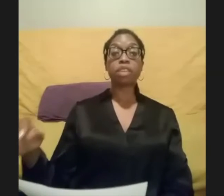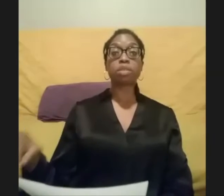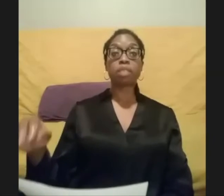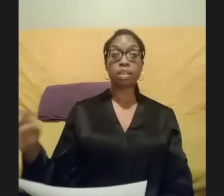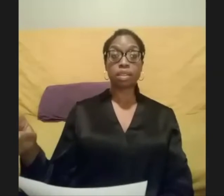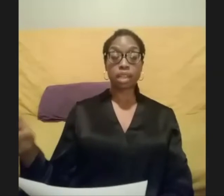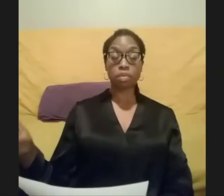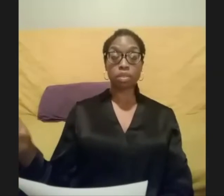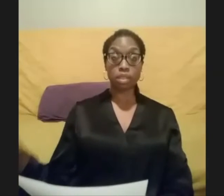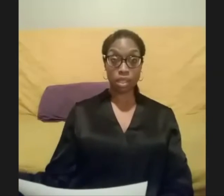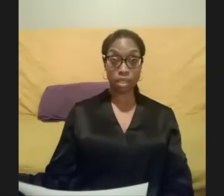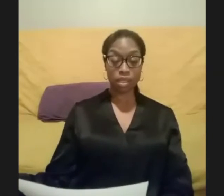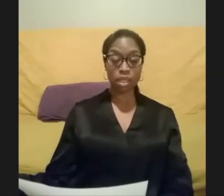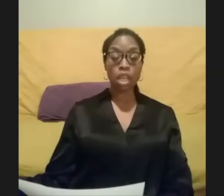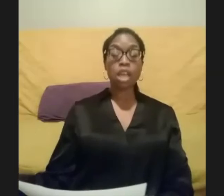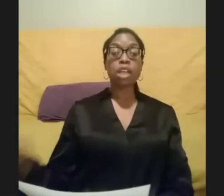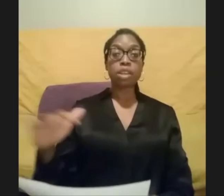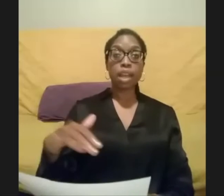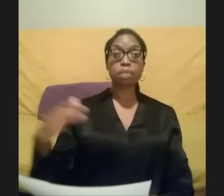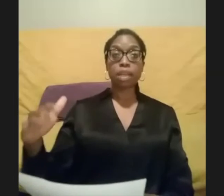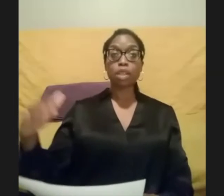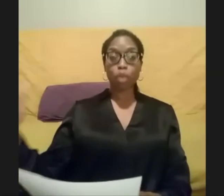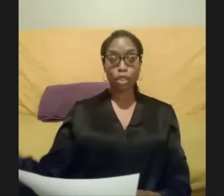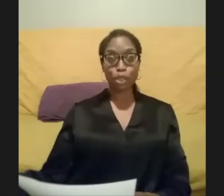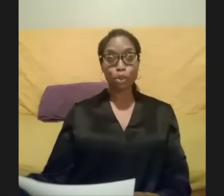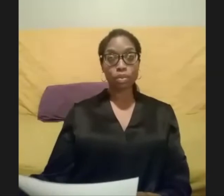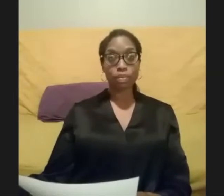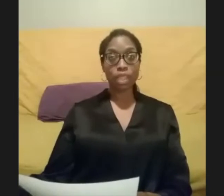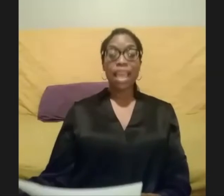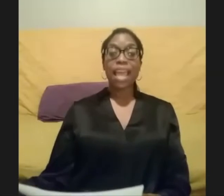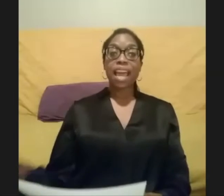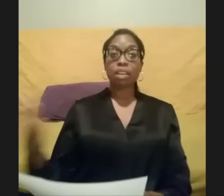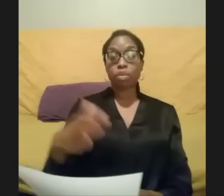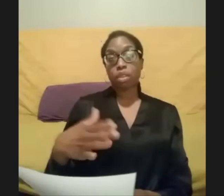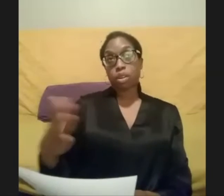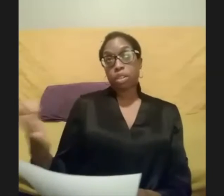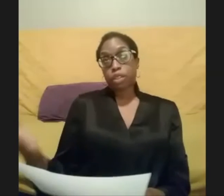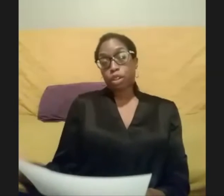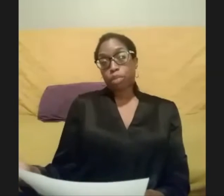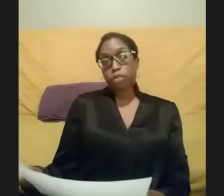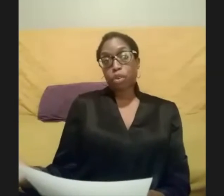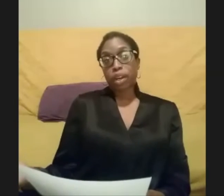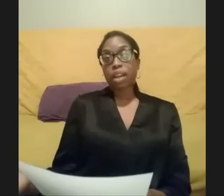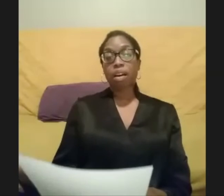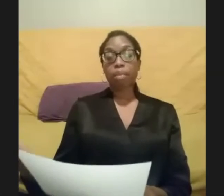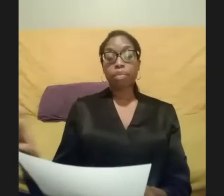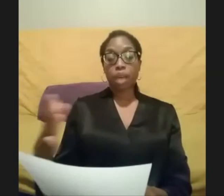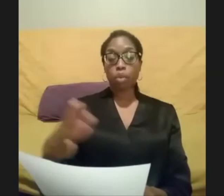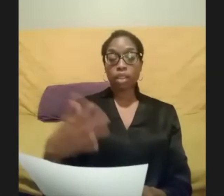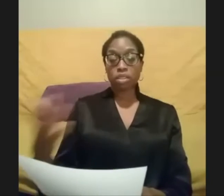of undetectable disease, the next plan is what to do. And there are different terms for it. What I looked at, they